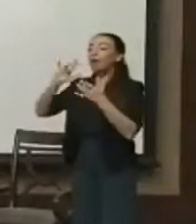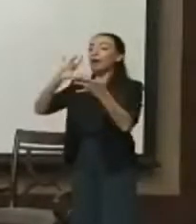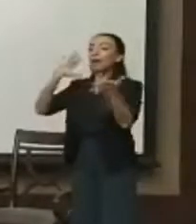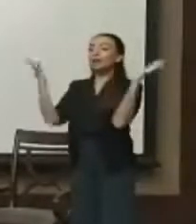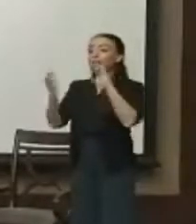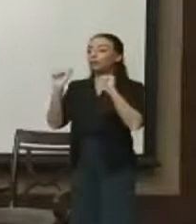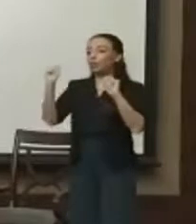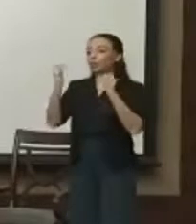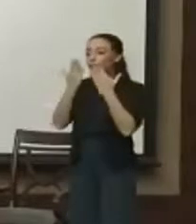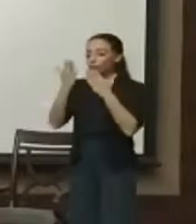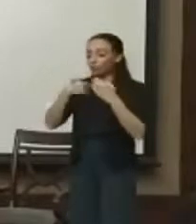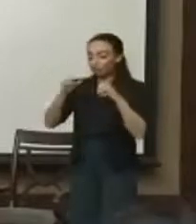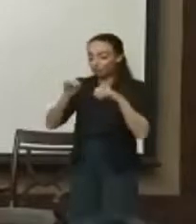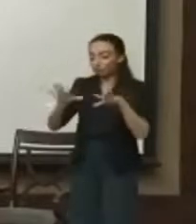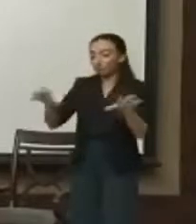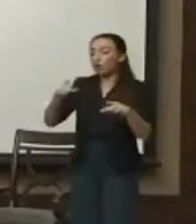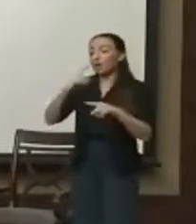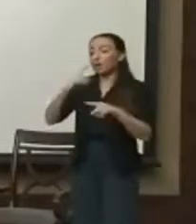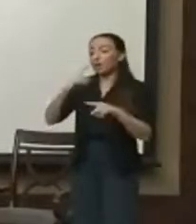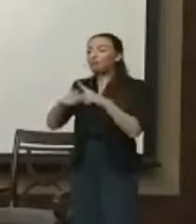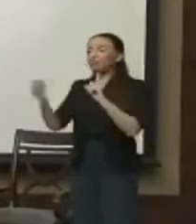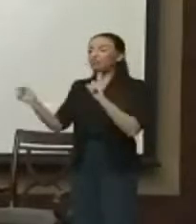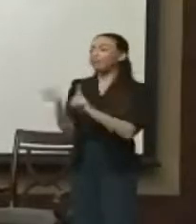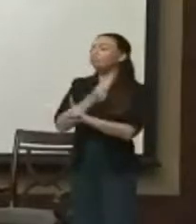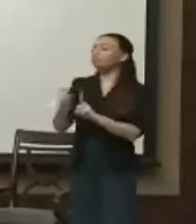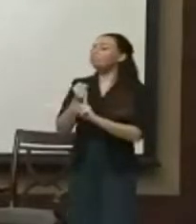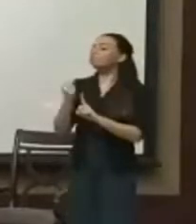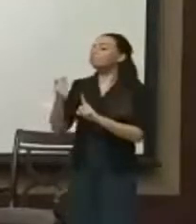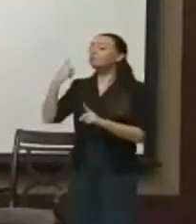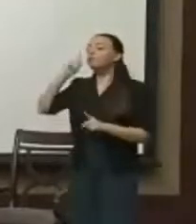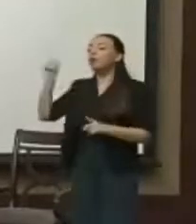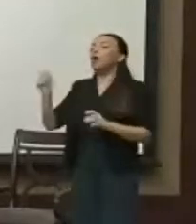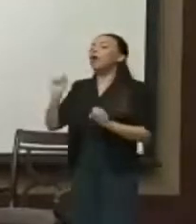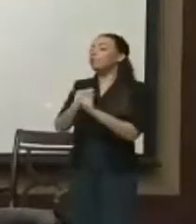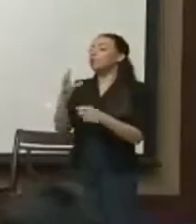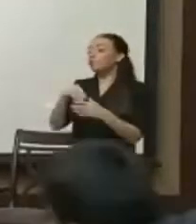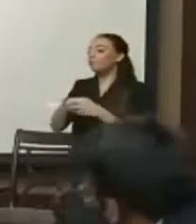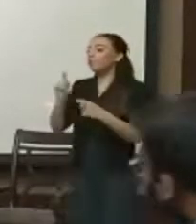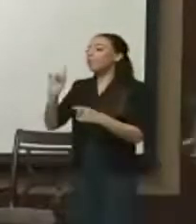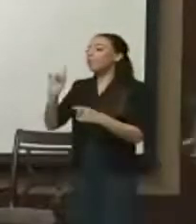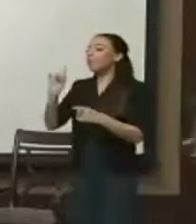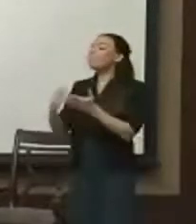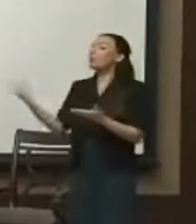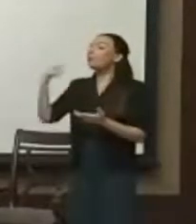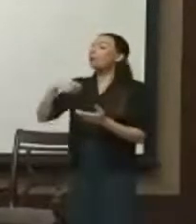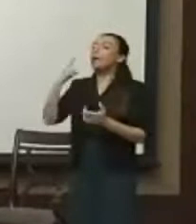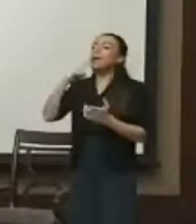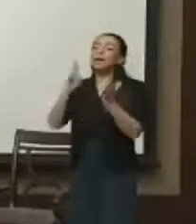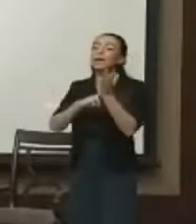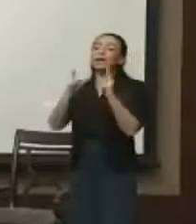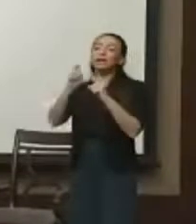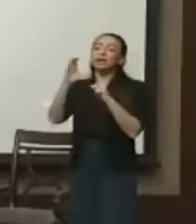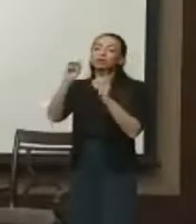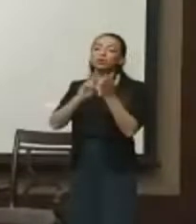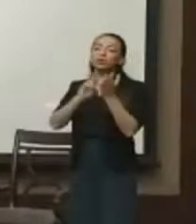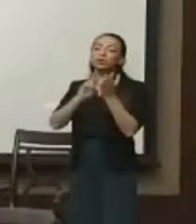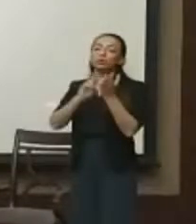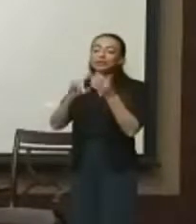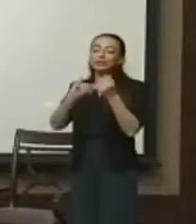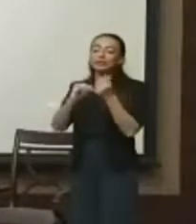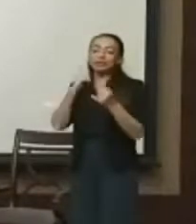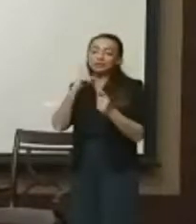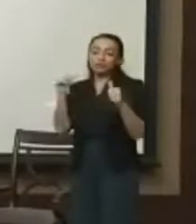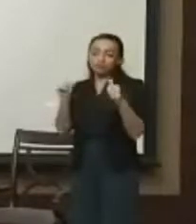and prevention of violent extremism. Joyce comes from Indonesia, and prior to joining UNESCO, she worked